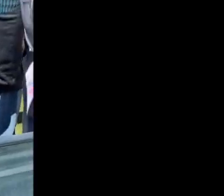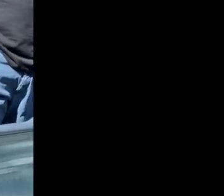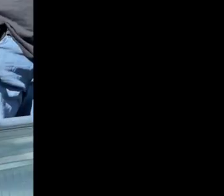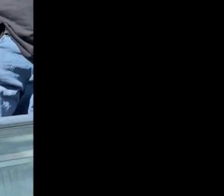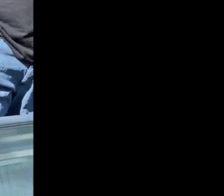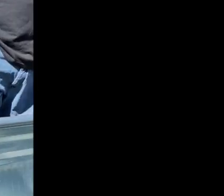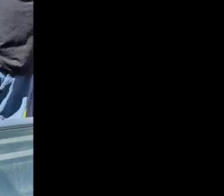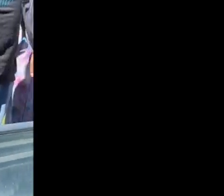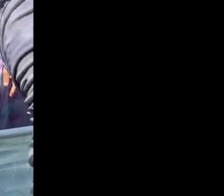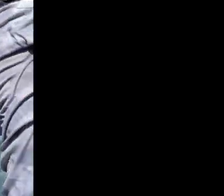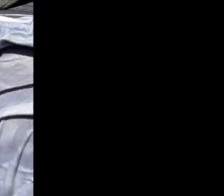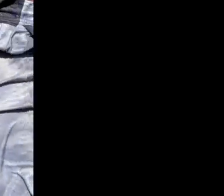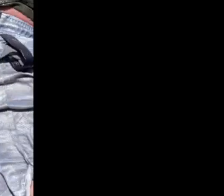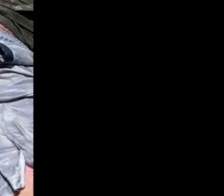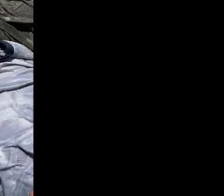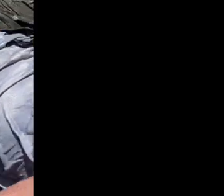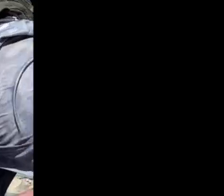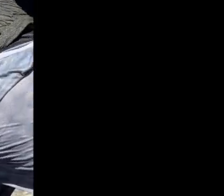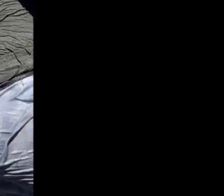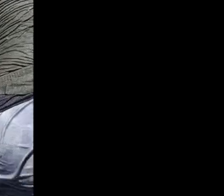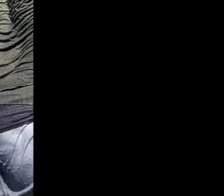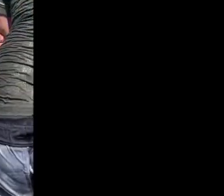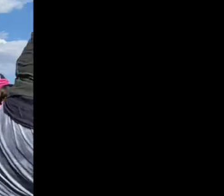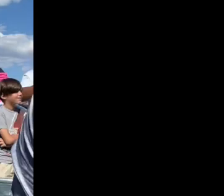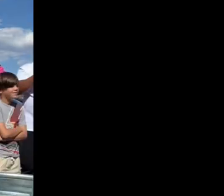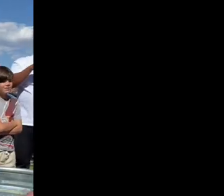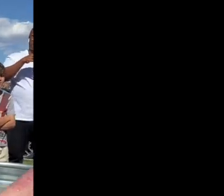Oh yeah, it's really